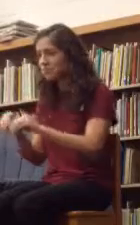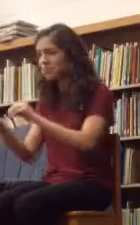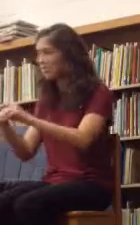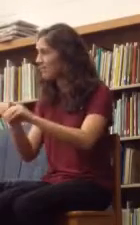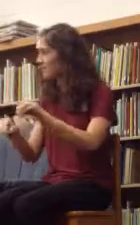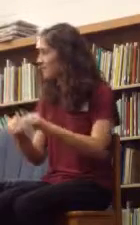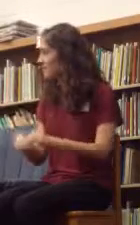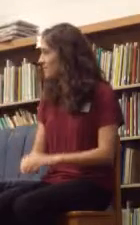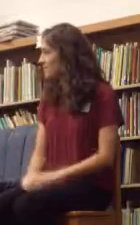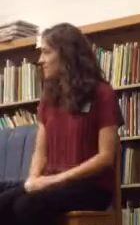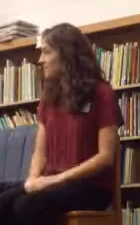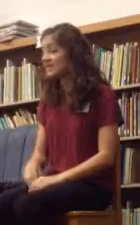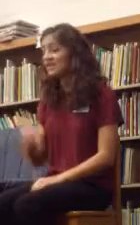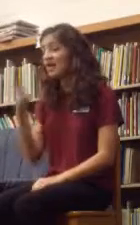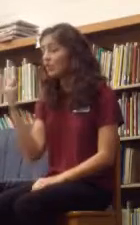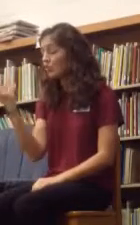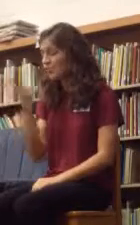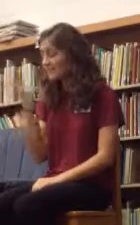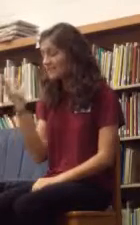On Wednesday,